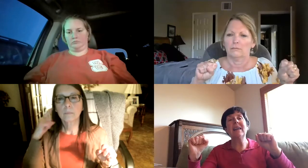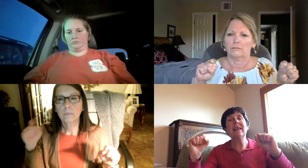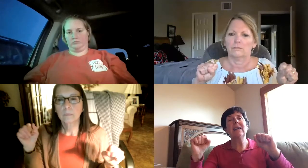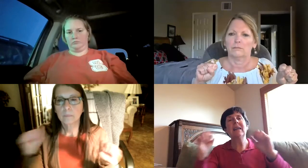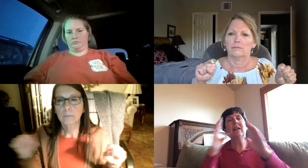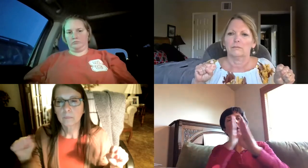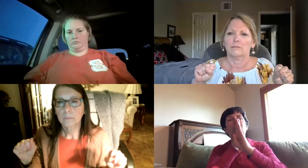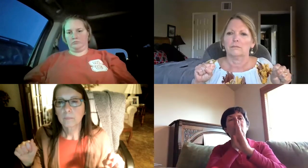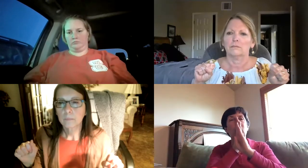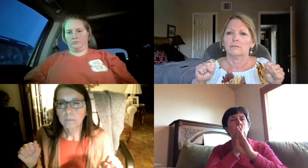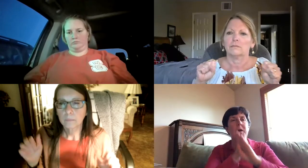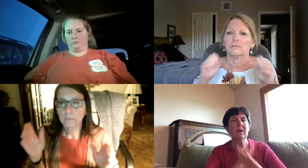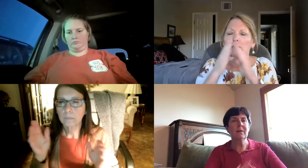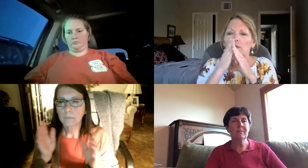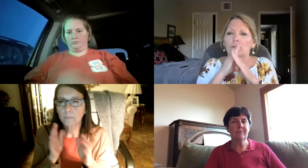Quiet,